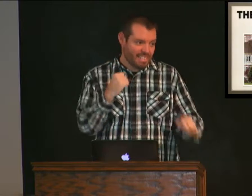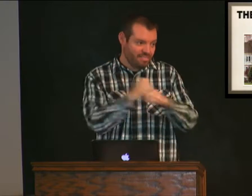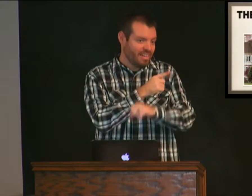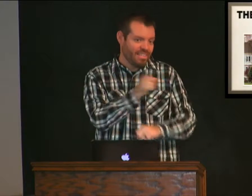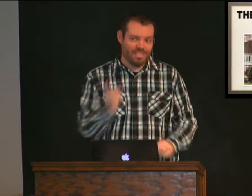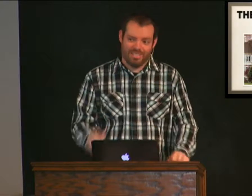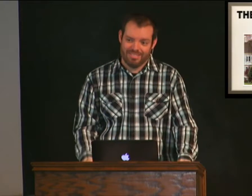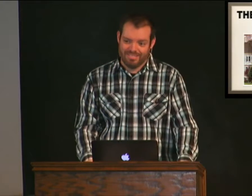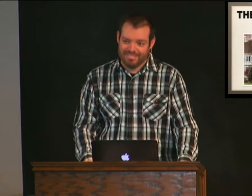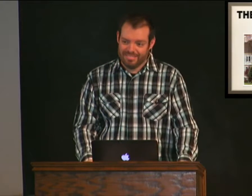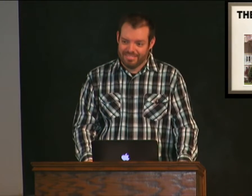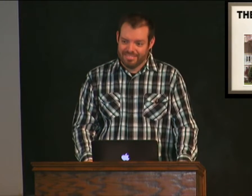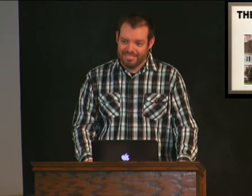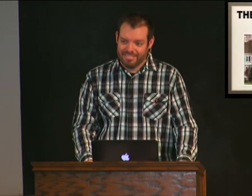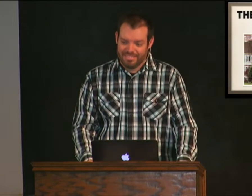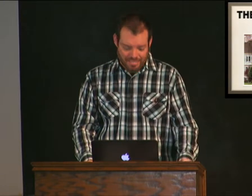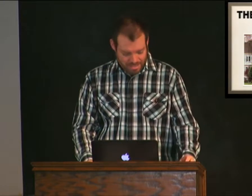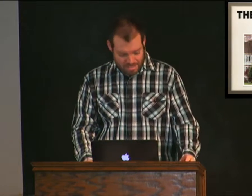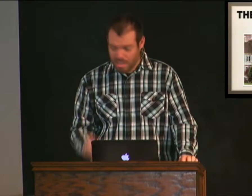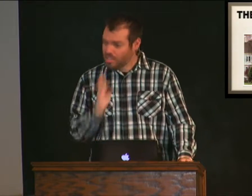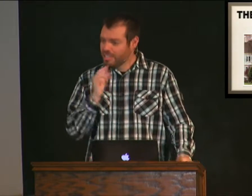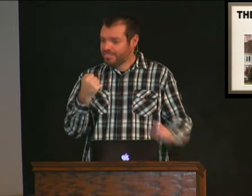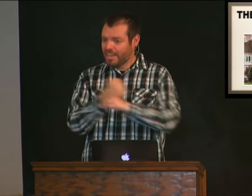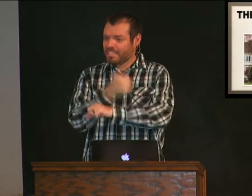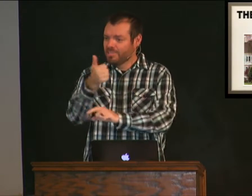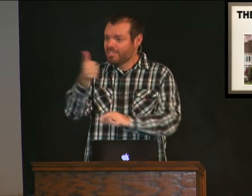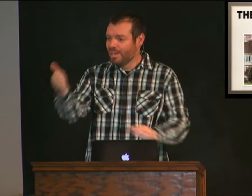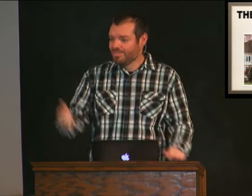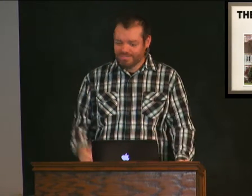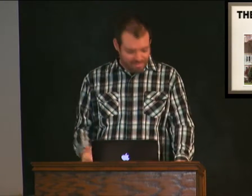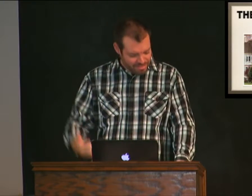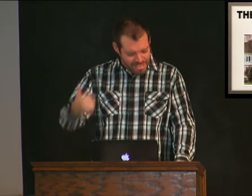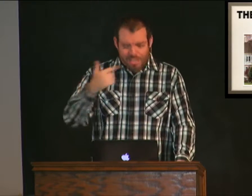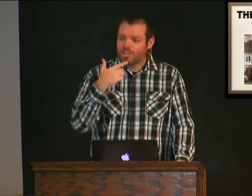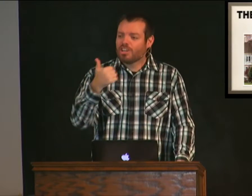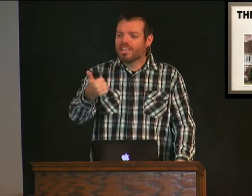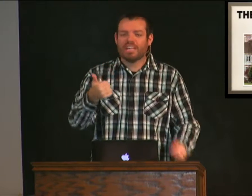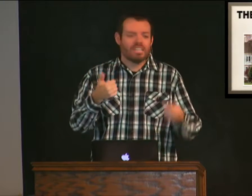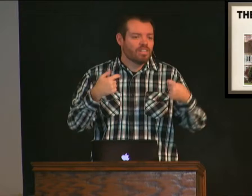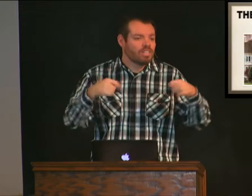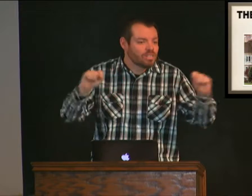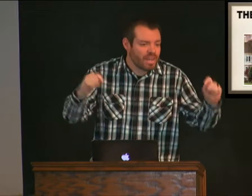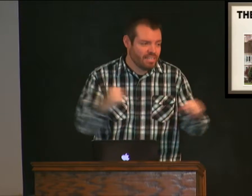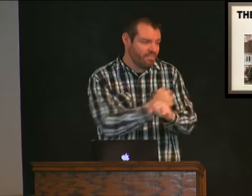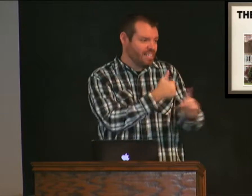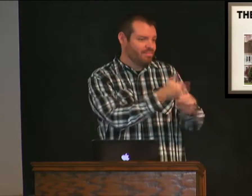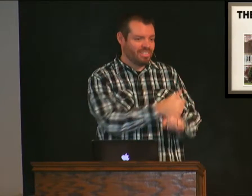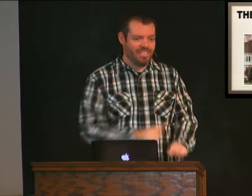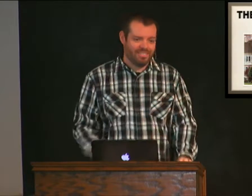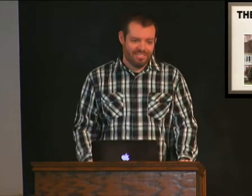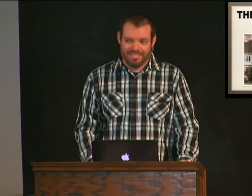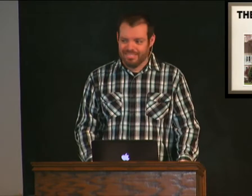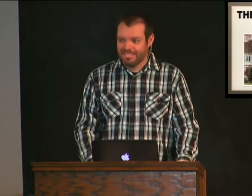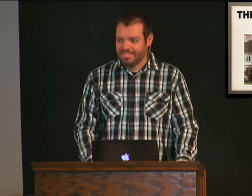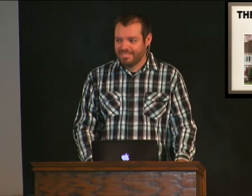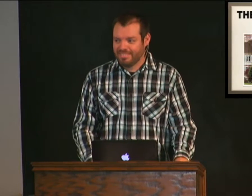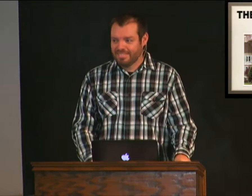Satan is going to fight you. Are you going to fight him yourself? Good luck if you're going to try to fight him